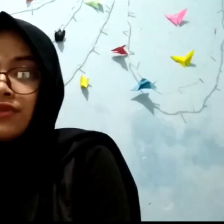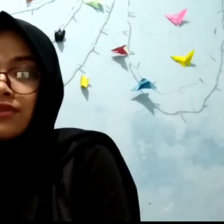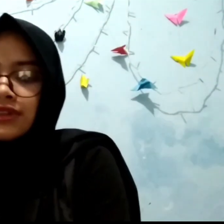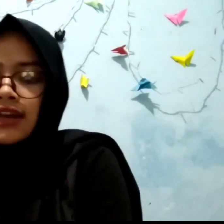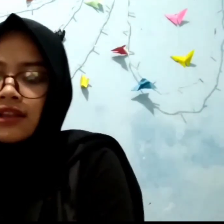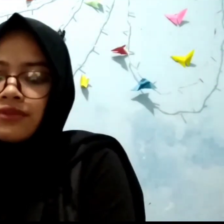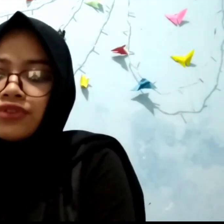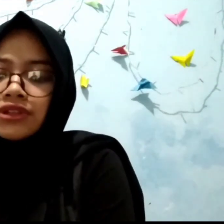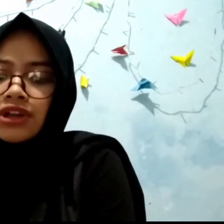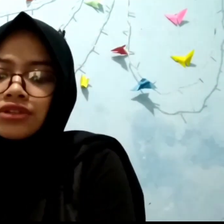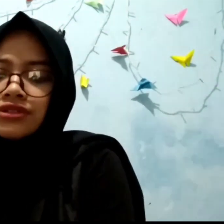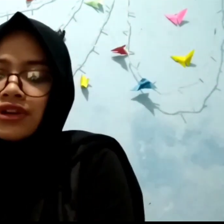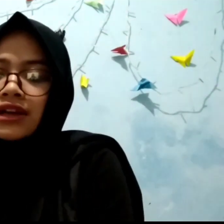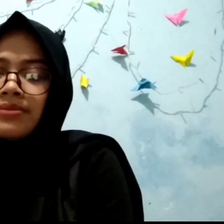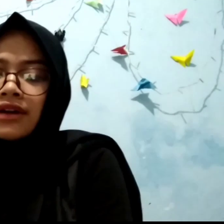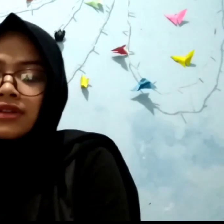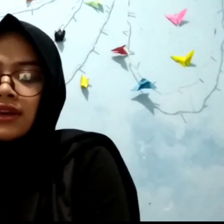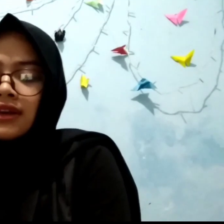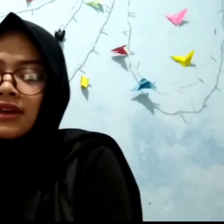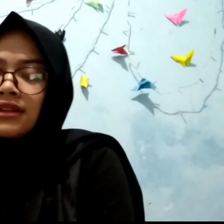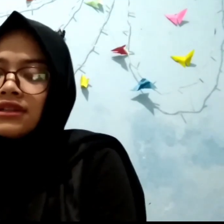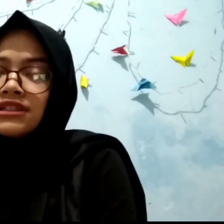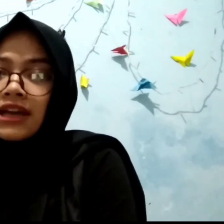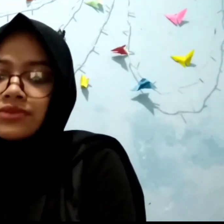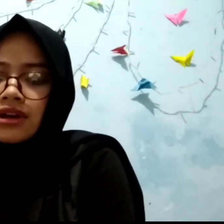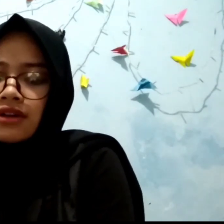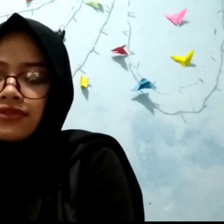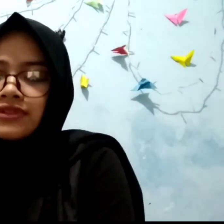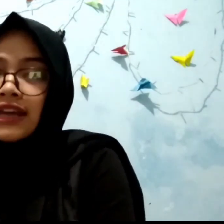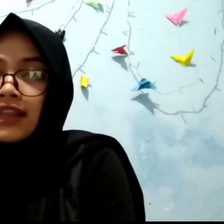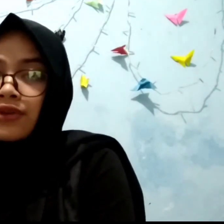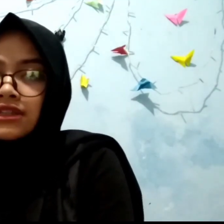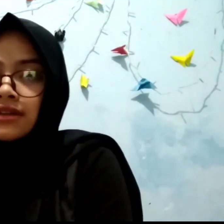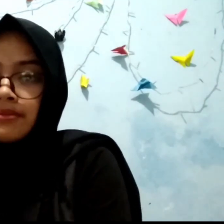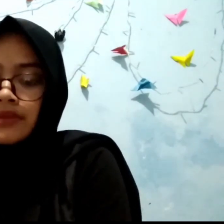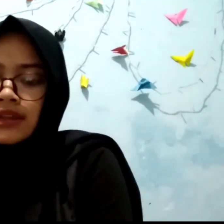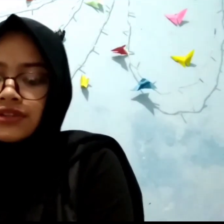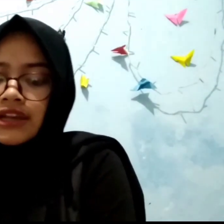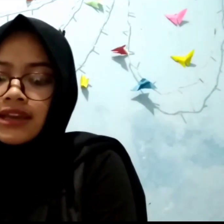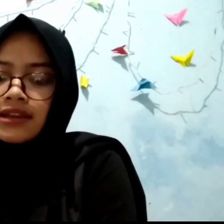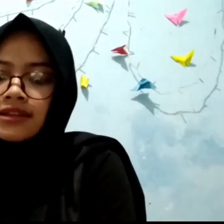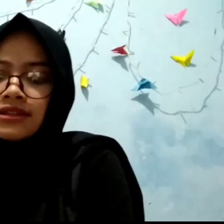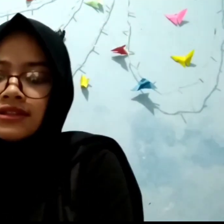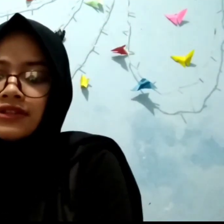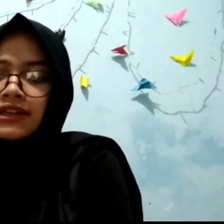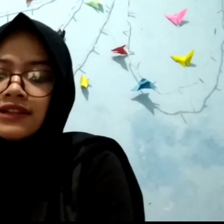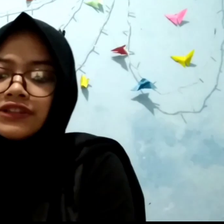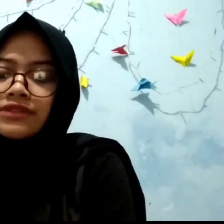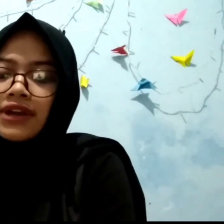will not talk about these types of sign language. Today, the reason why